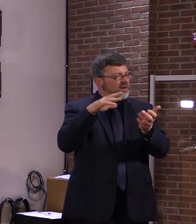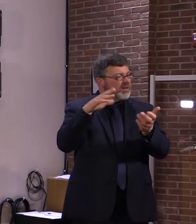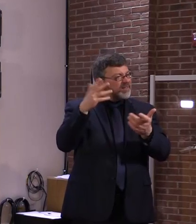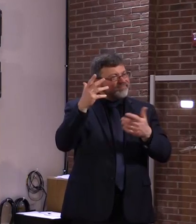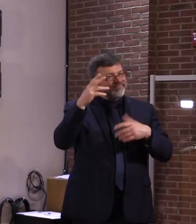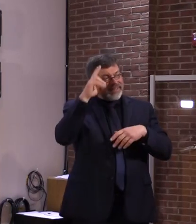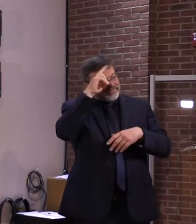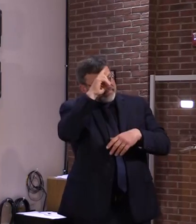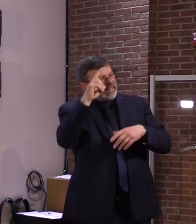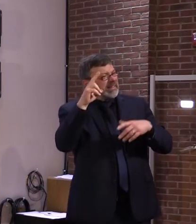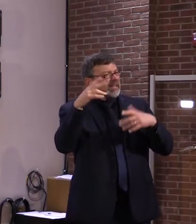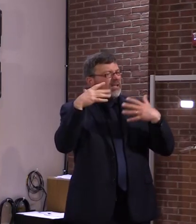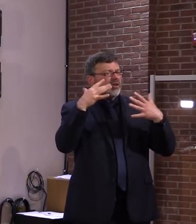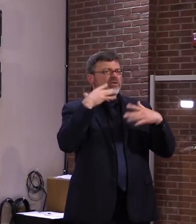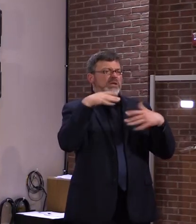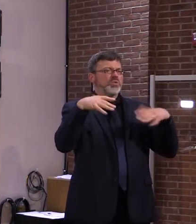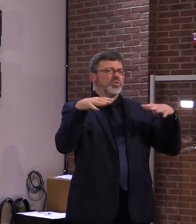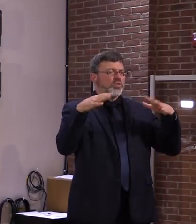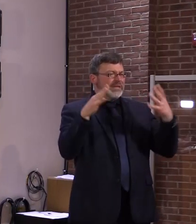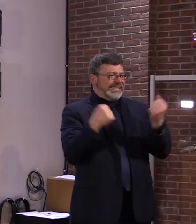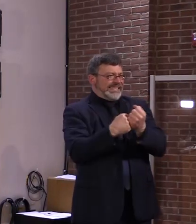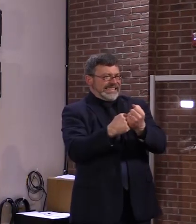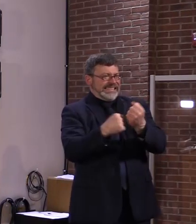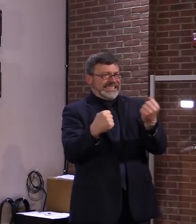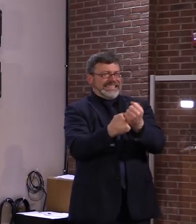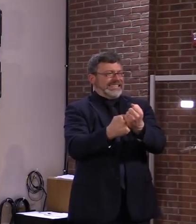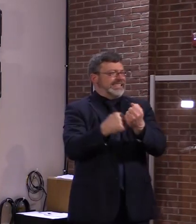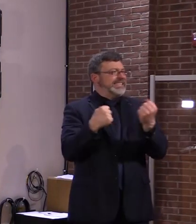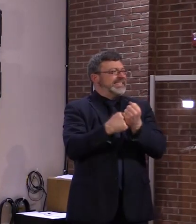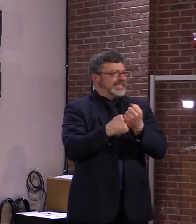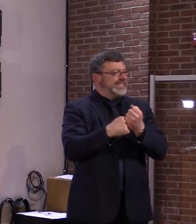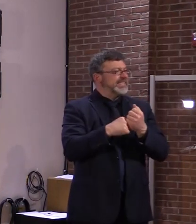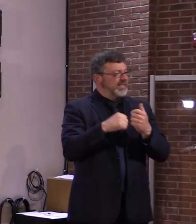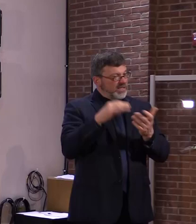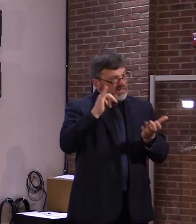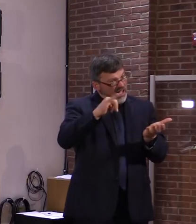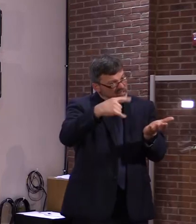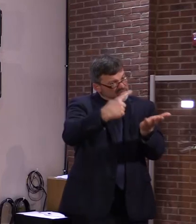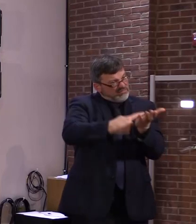make the health and life-affirming decision to get vaccinated.